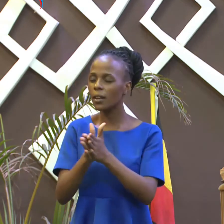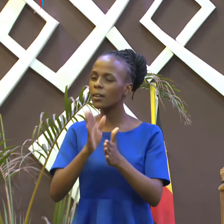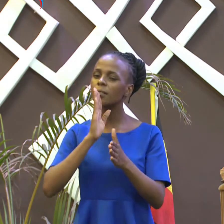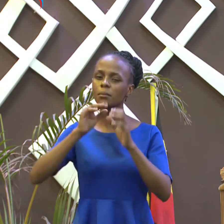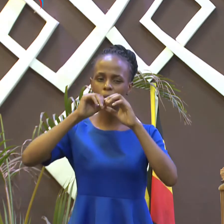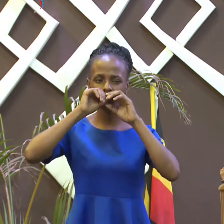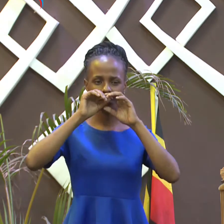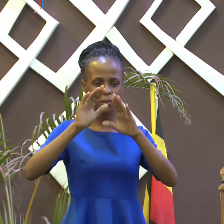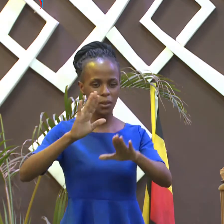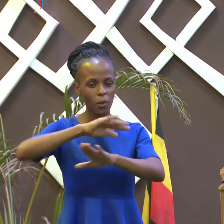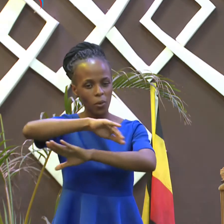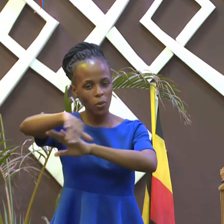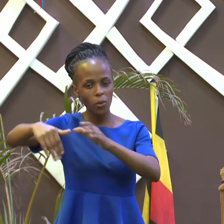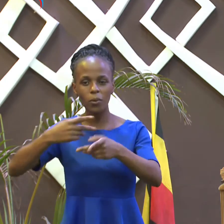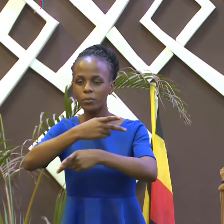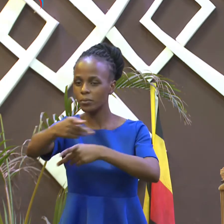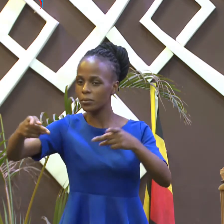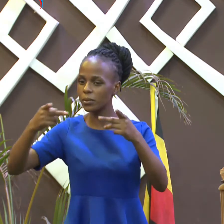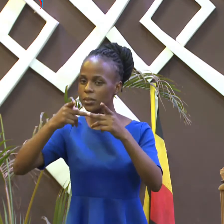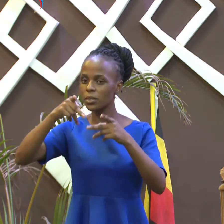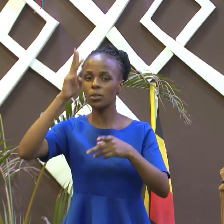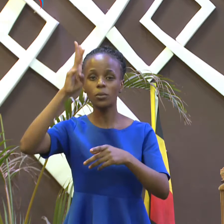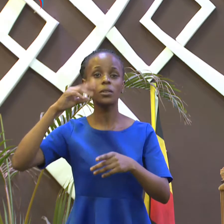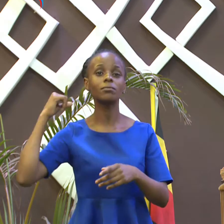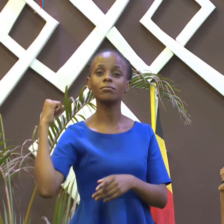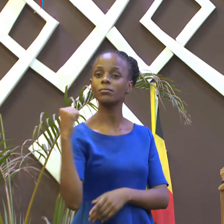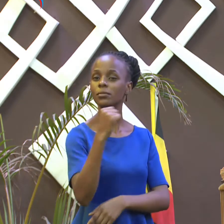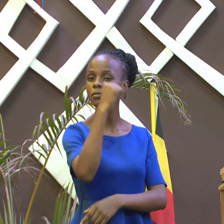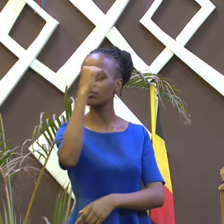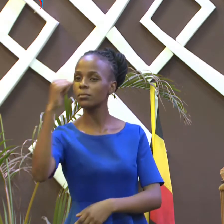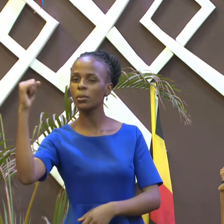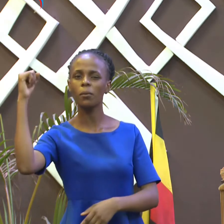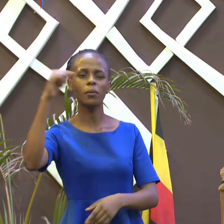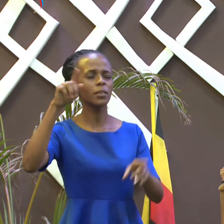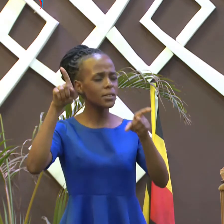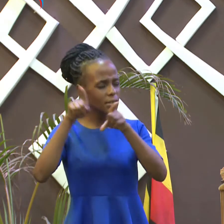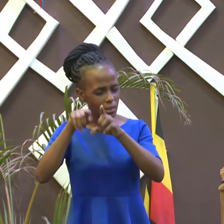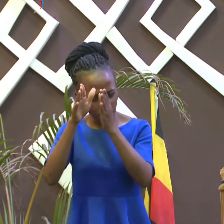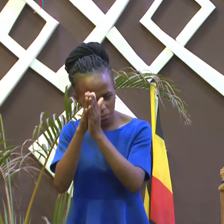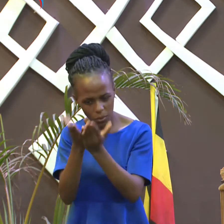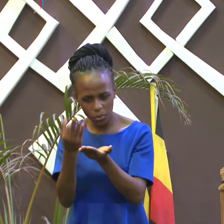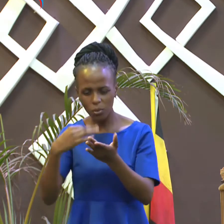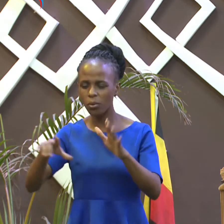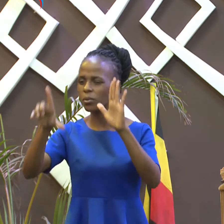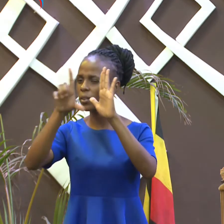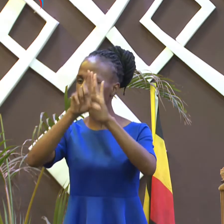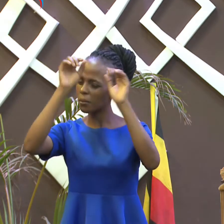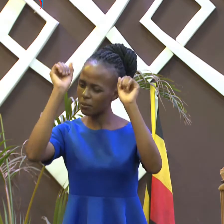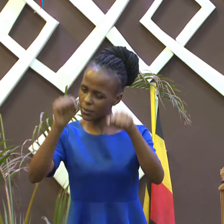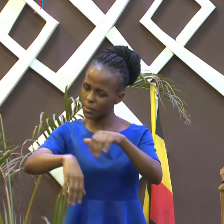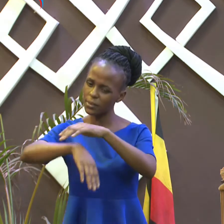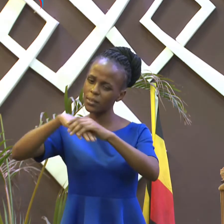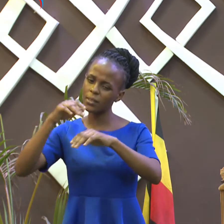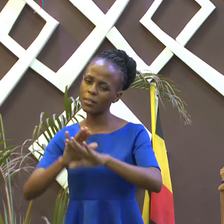ng'omukisa buli gy'onoogendanga yonna. Yes. Ekitabo kino eky'amateeka tekiivenga mu kamwa